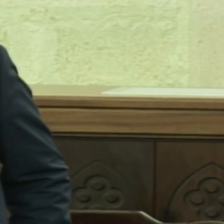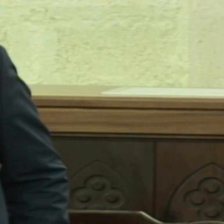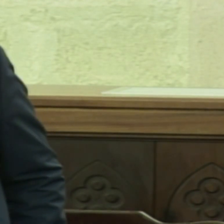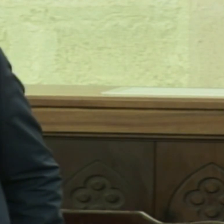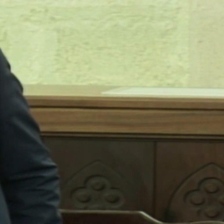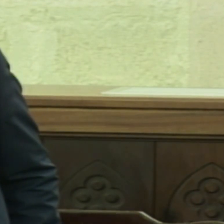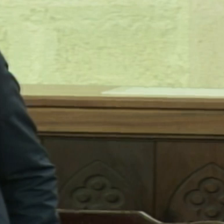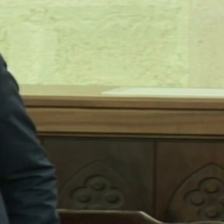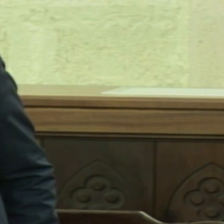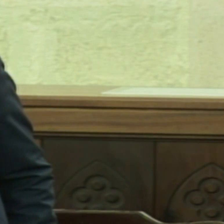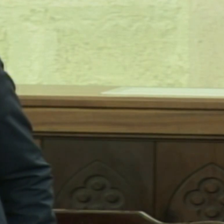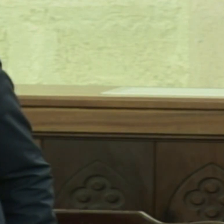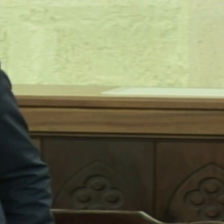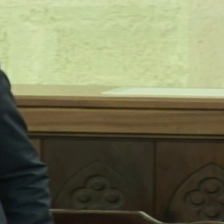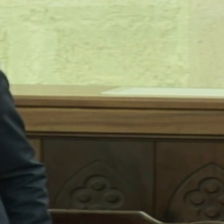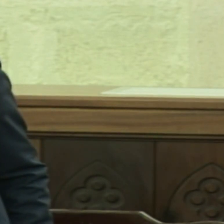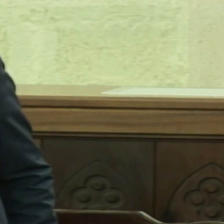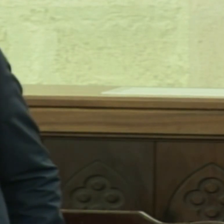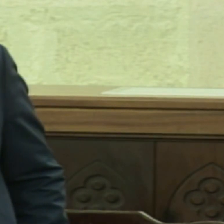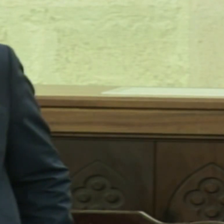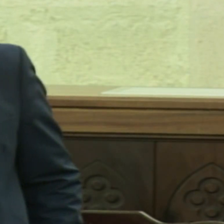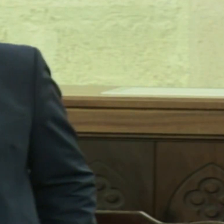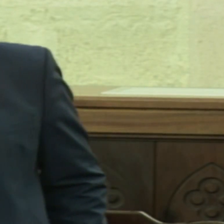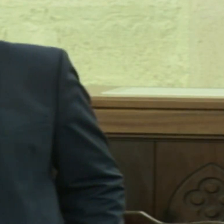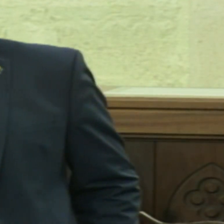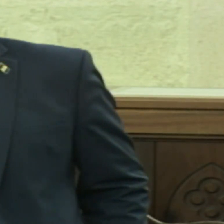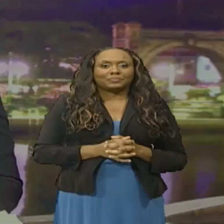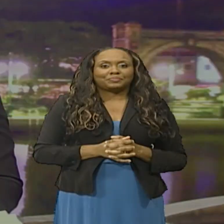are peak time for people to be getting to work.